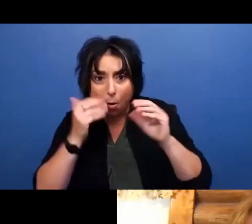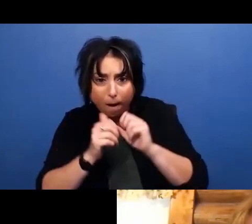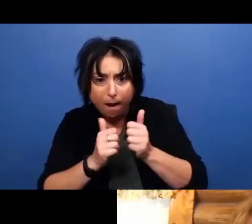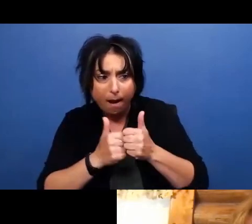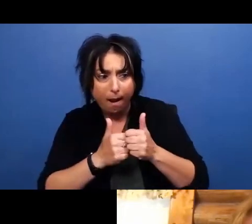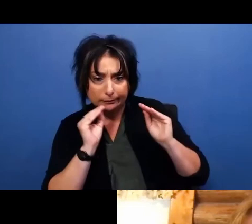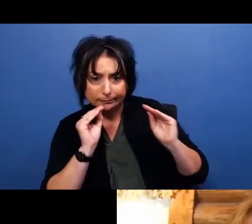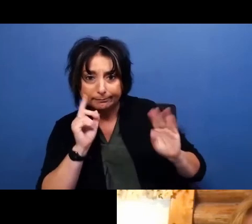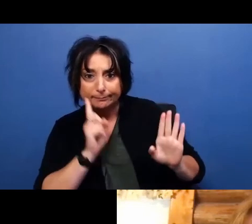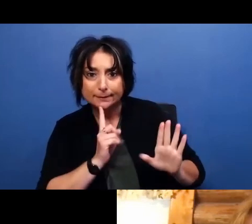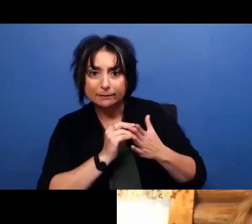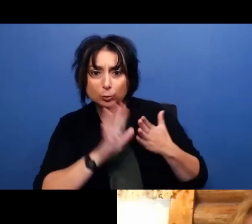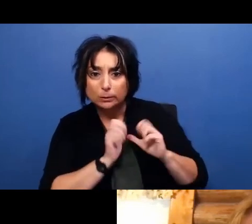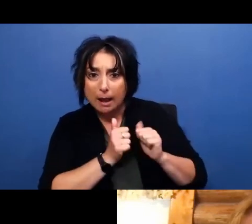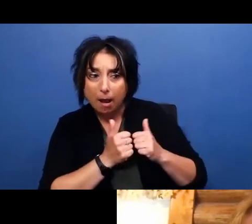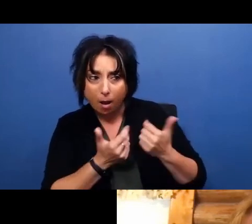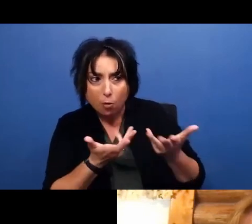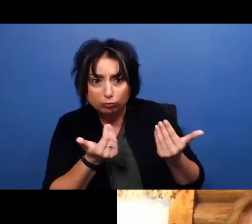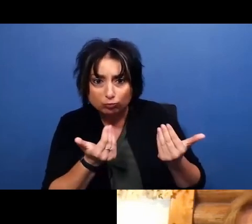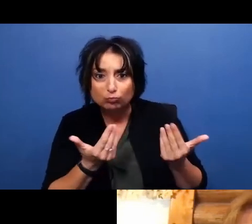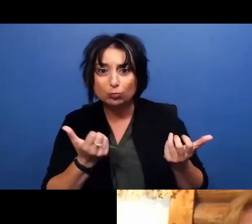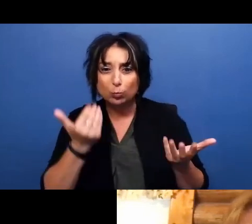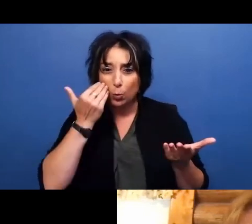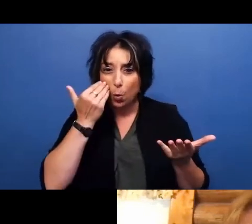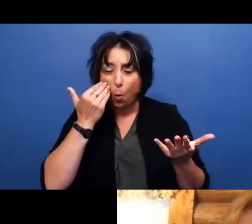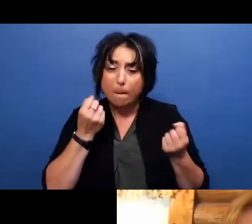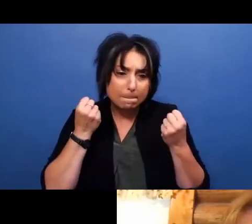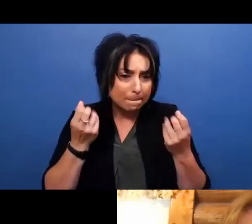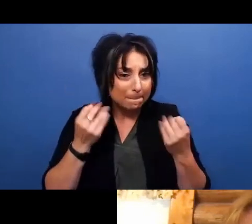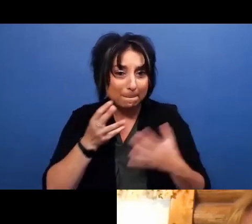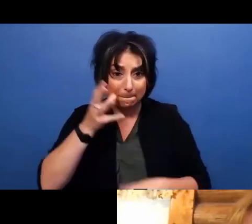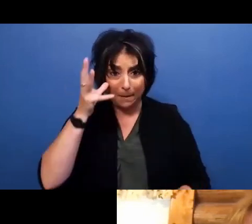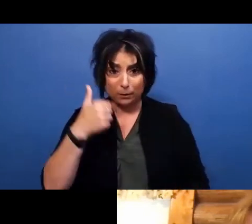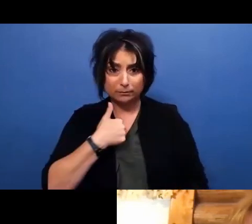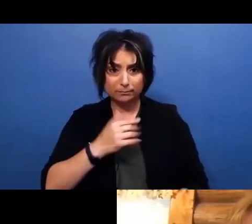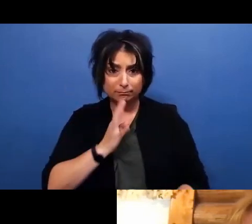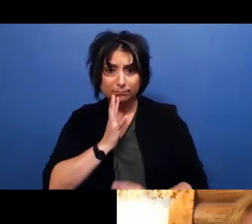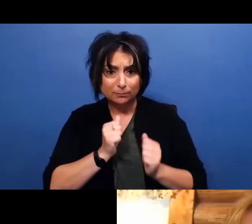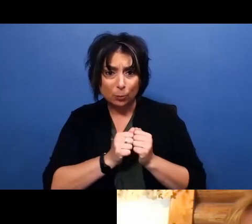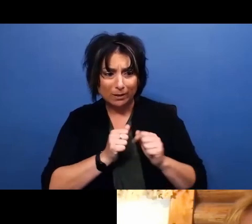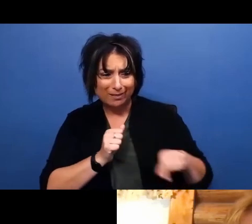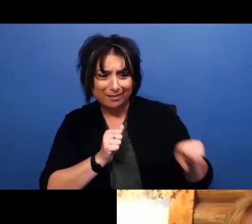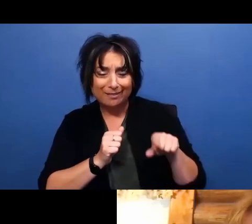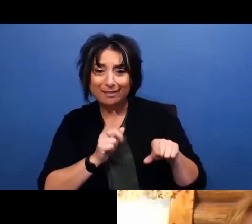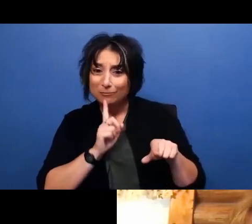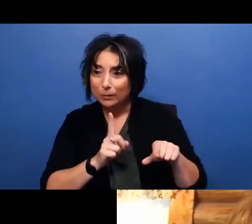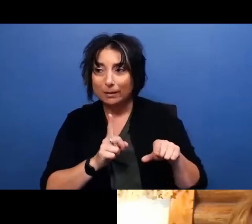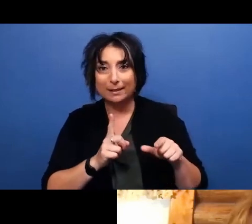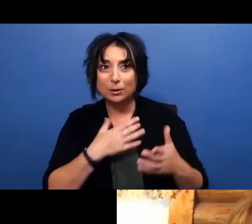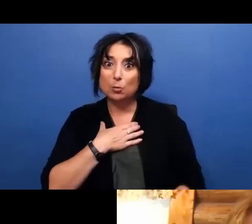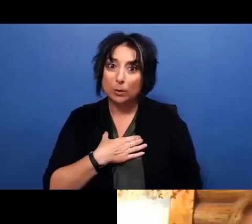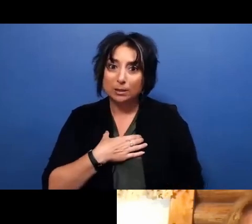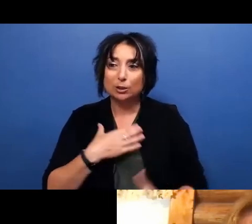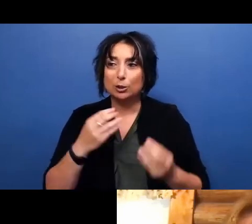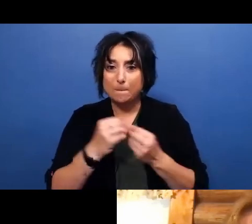students, and so many parents that I spoke to just really had wished that they had